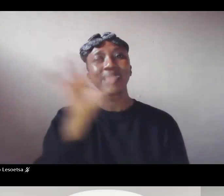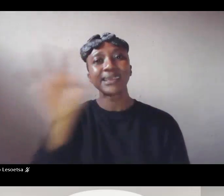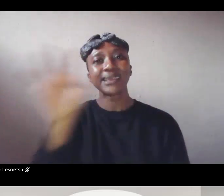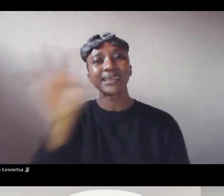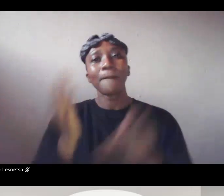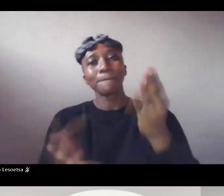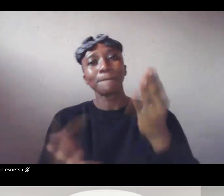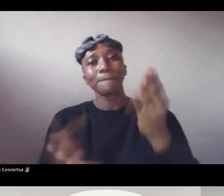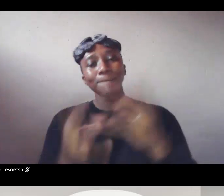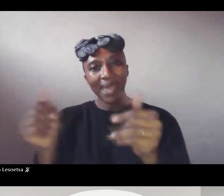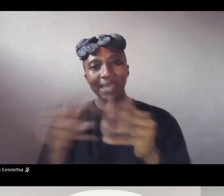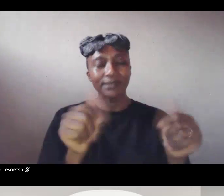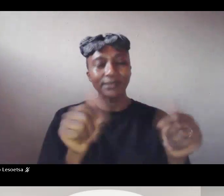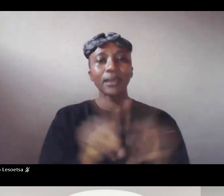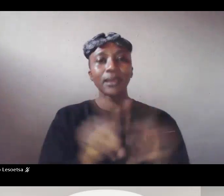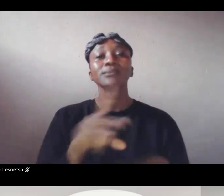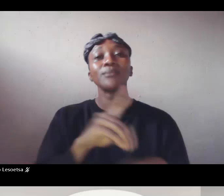Prof.